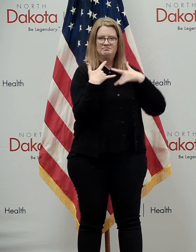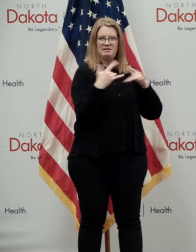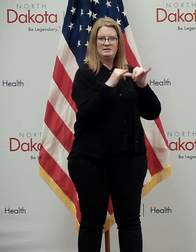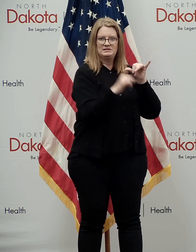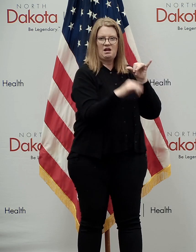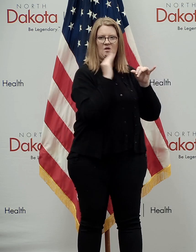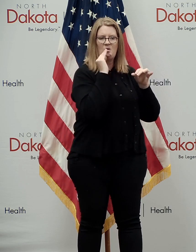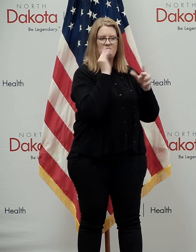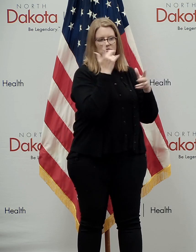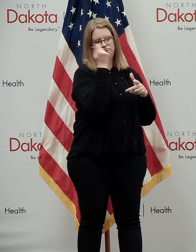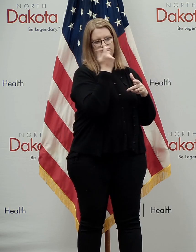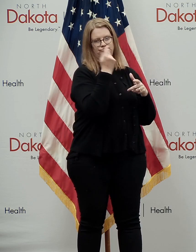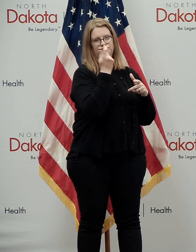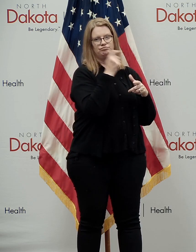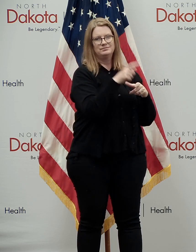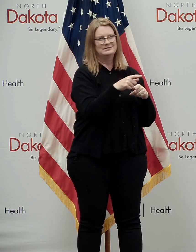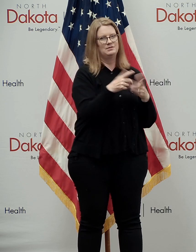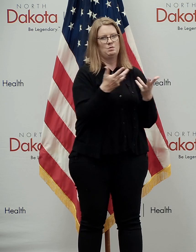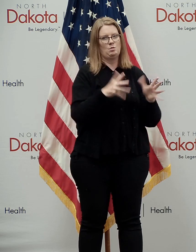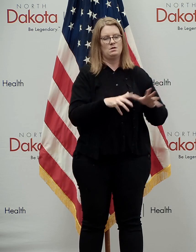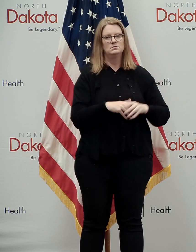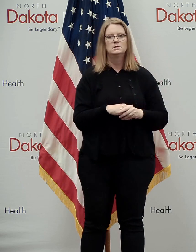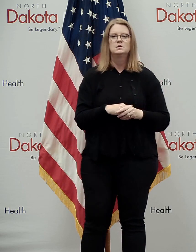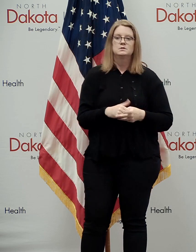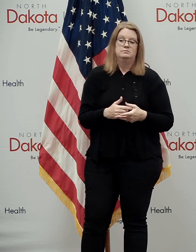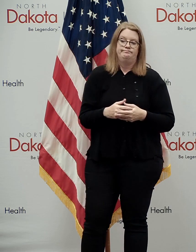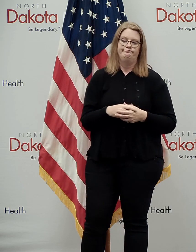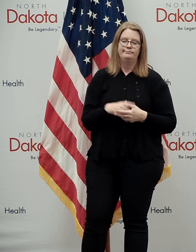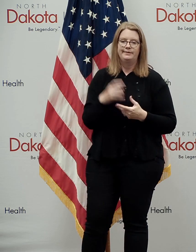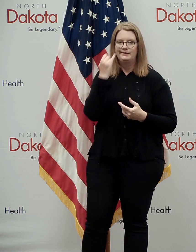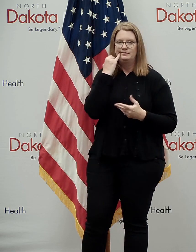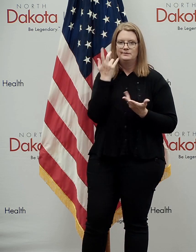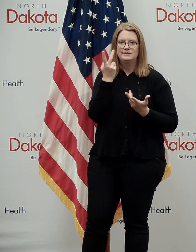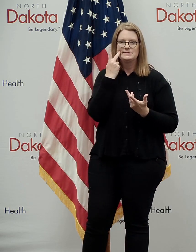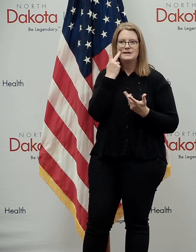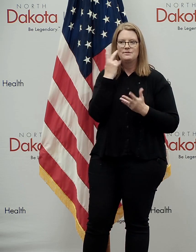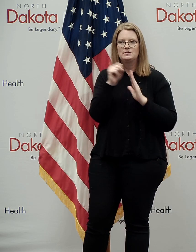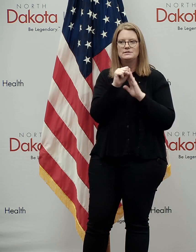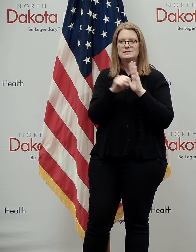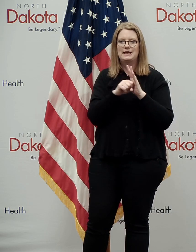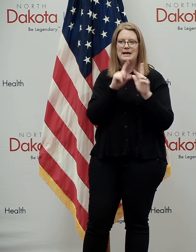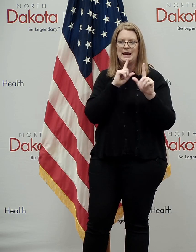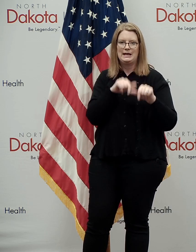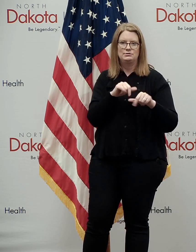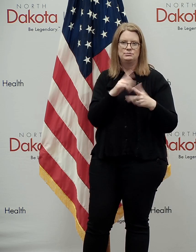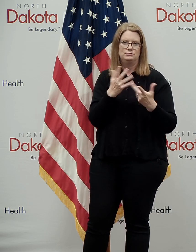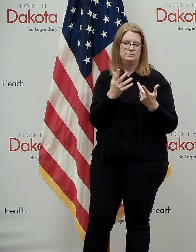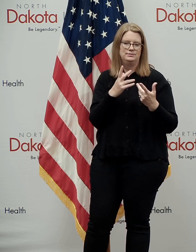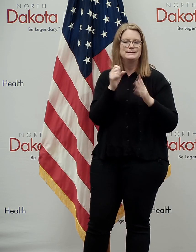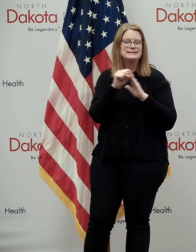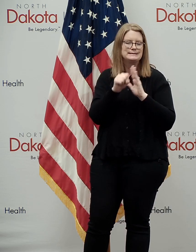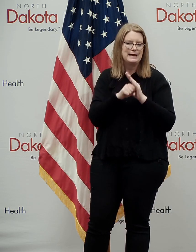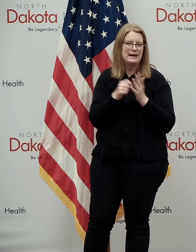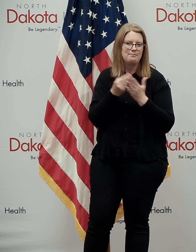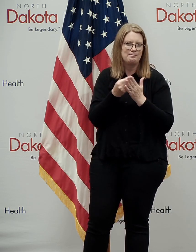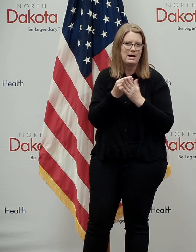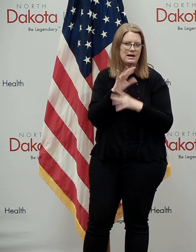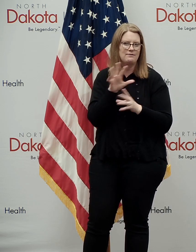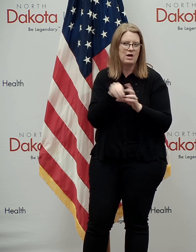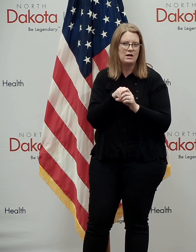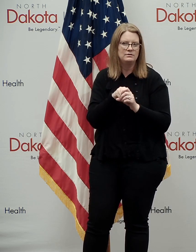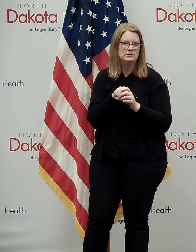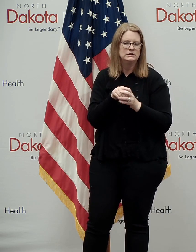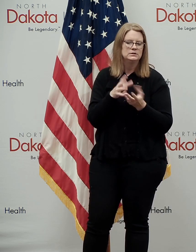but we'd have to take a hard look at that if there was no state dollars involved. Long answer, but it's early. We're in the